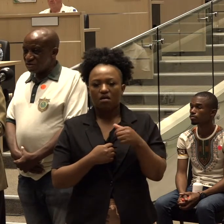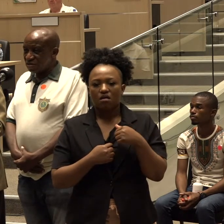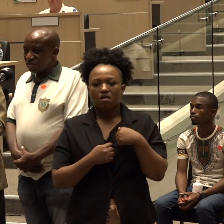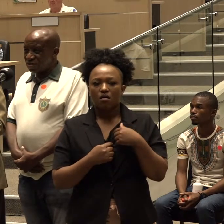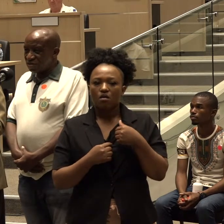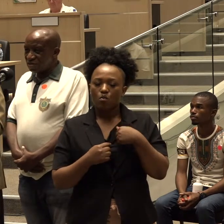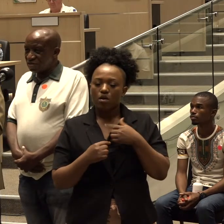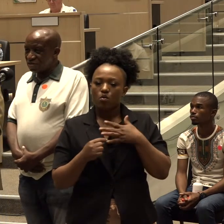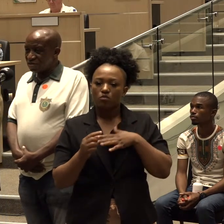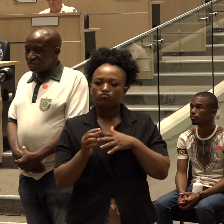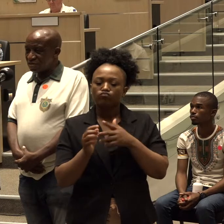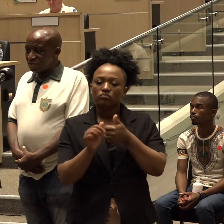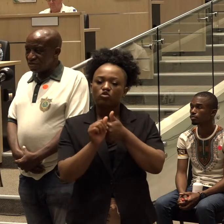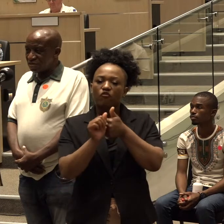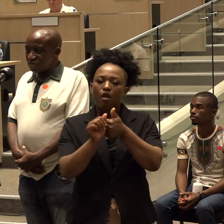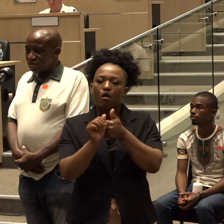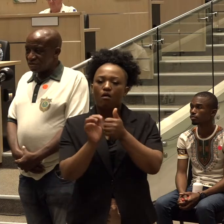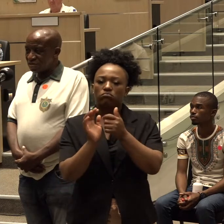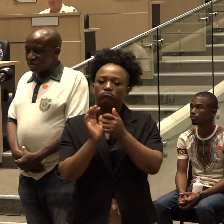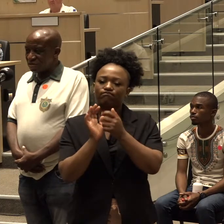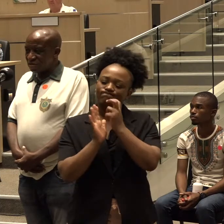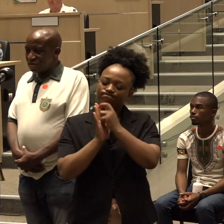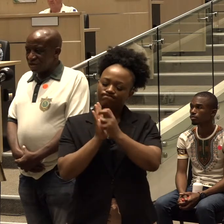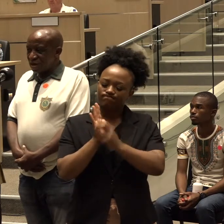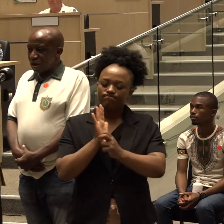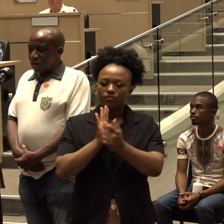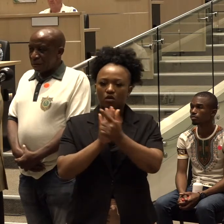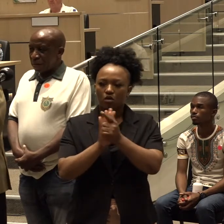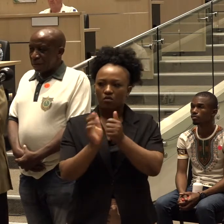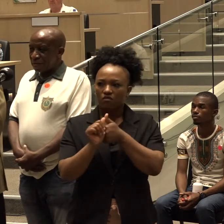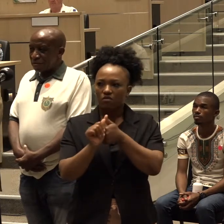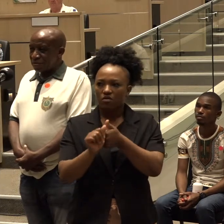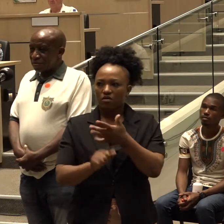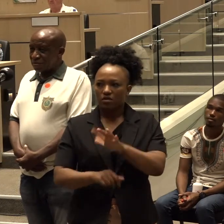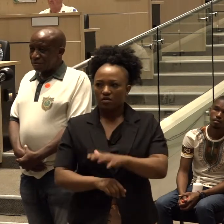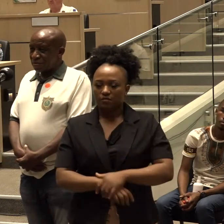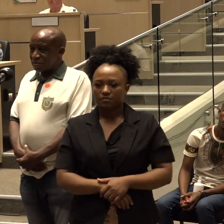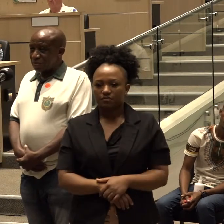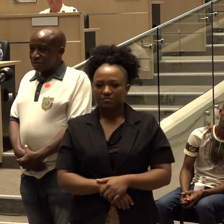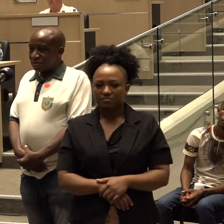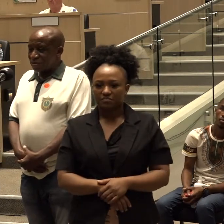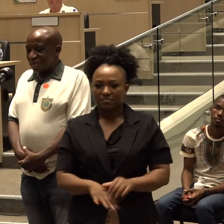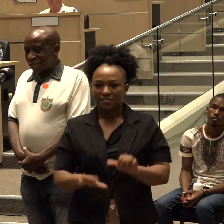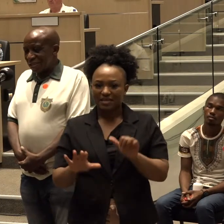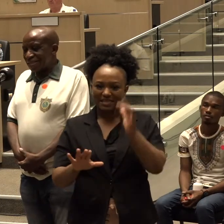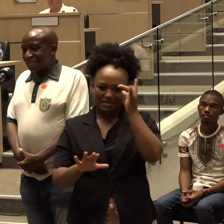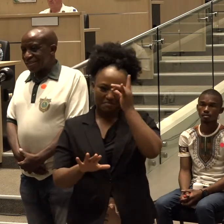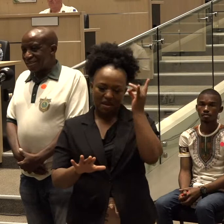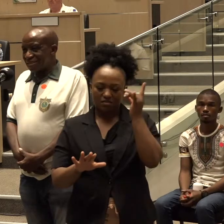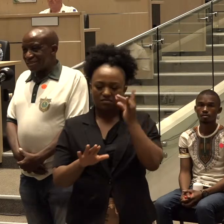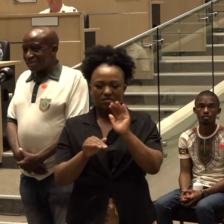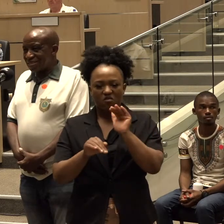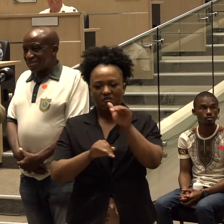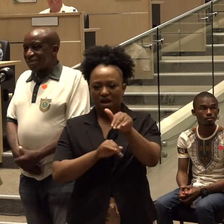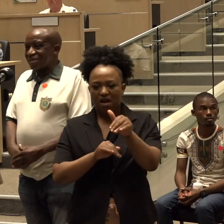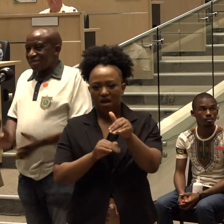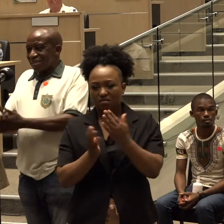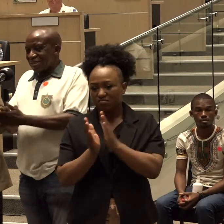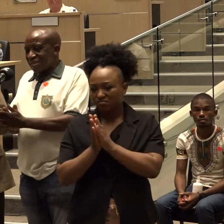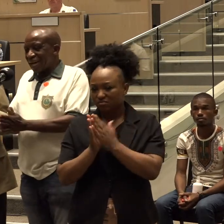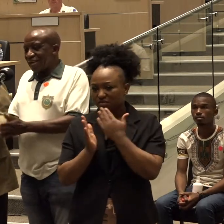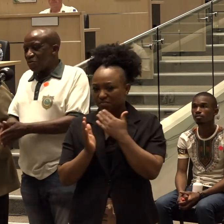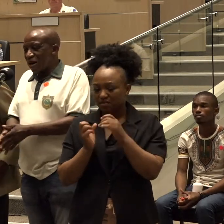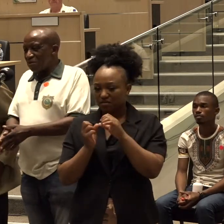we are the law abiding citizens we we have exceeded six minutes can we wrap up